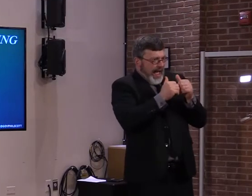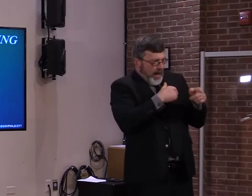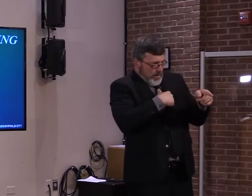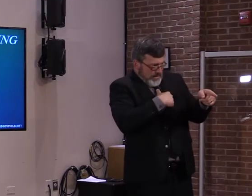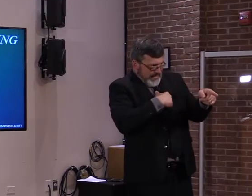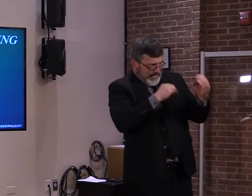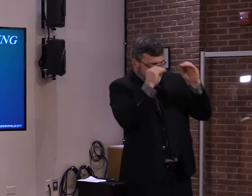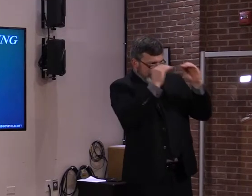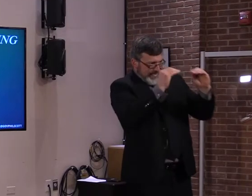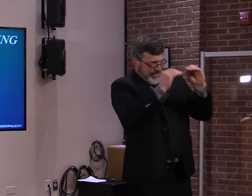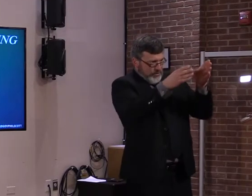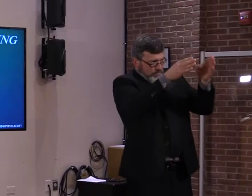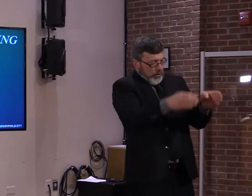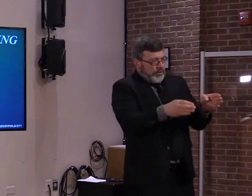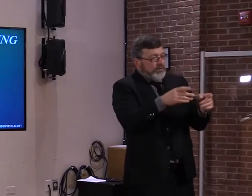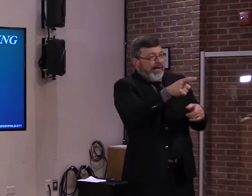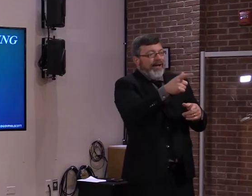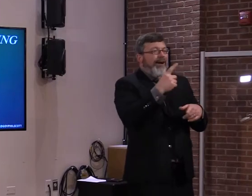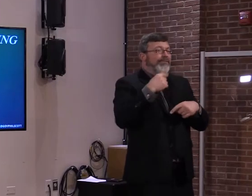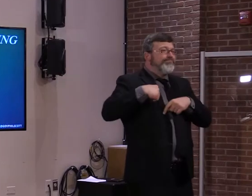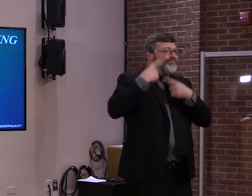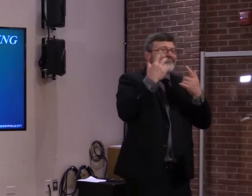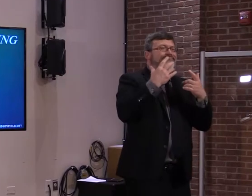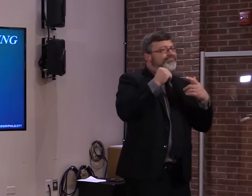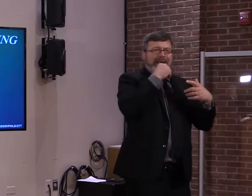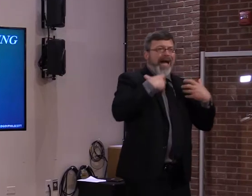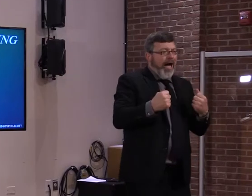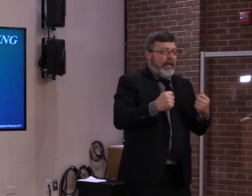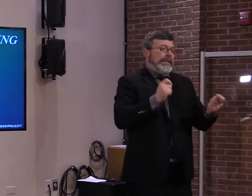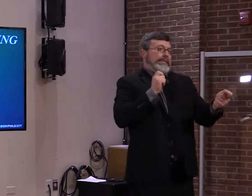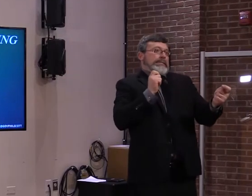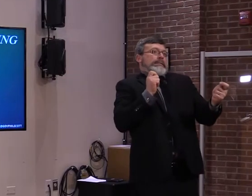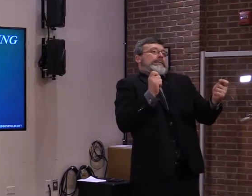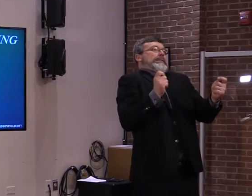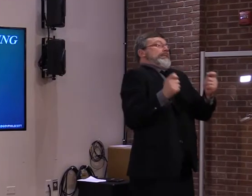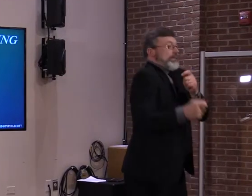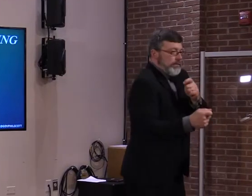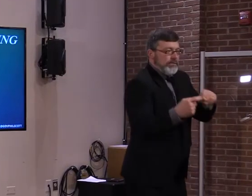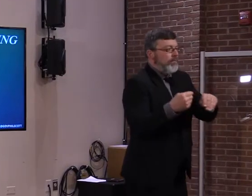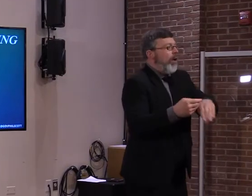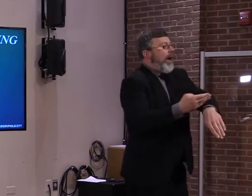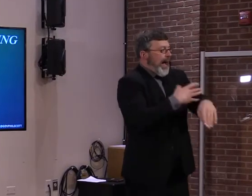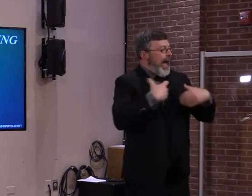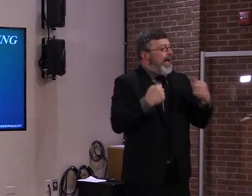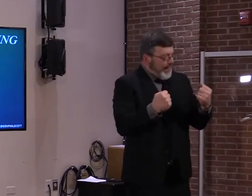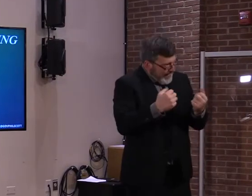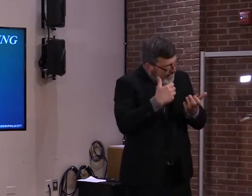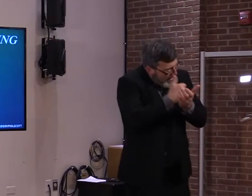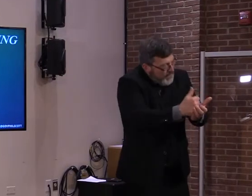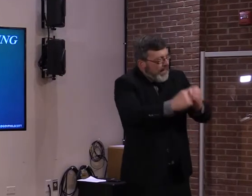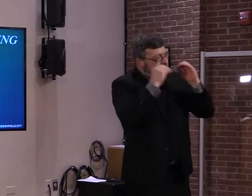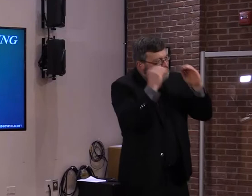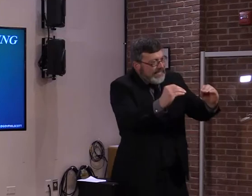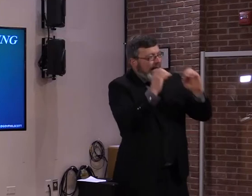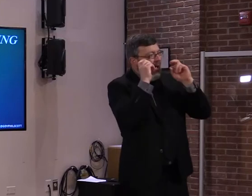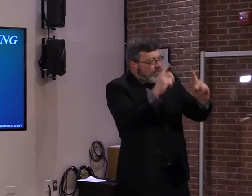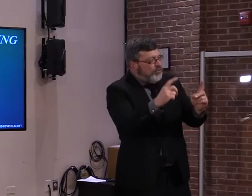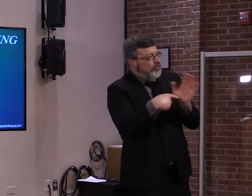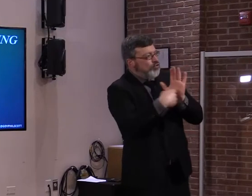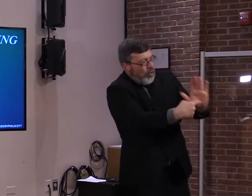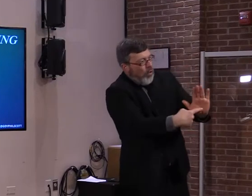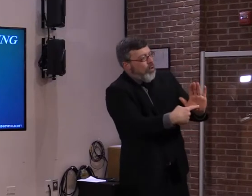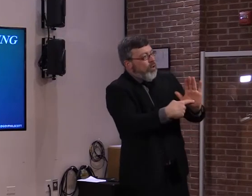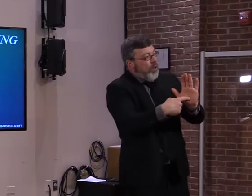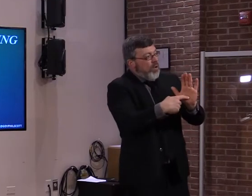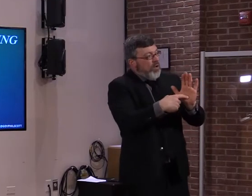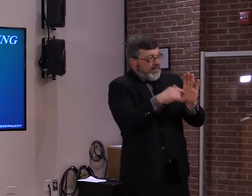and procedures. We've started with the blueprint for health. This is just an addition to that. And I think,